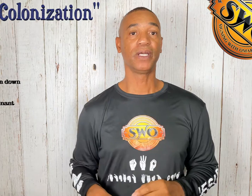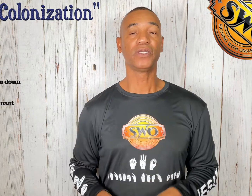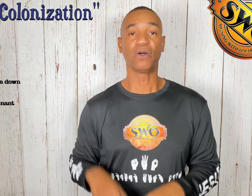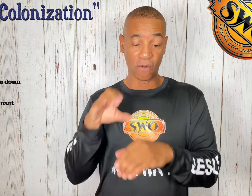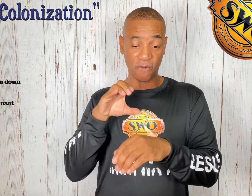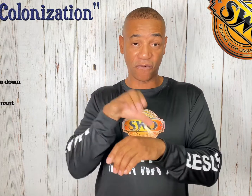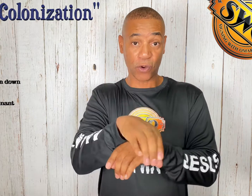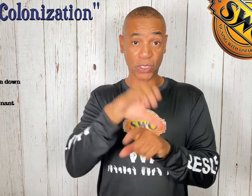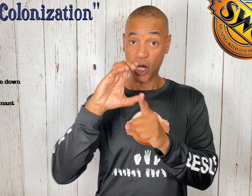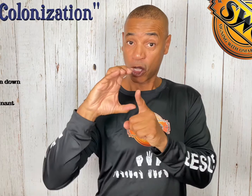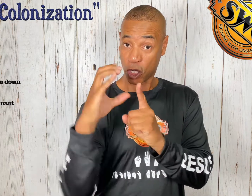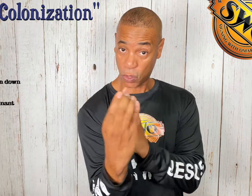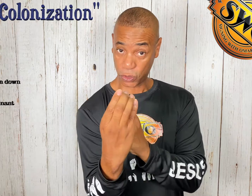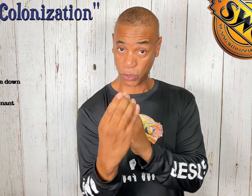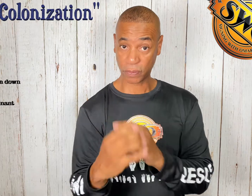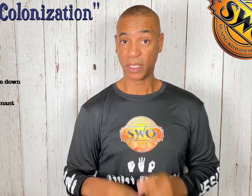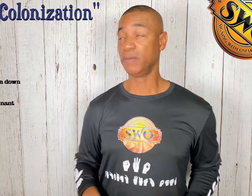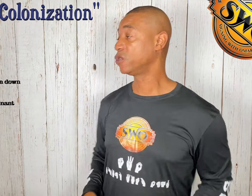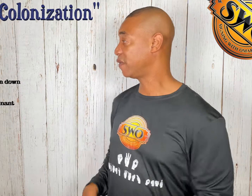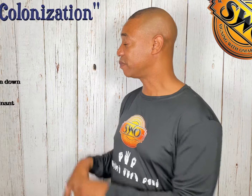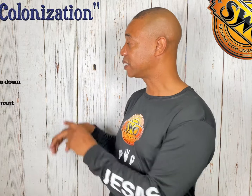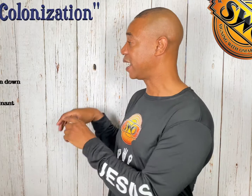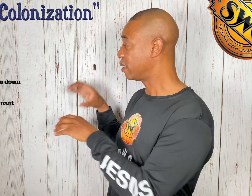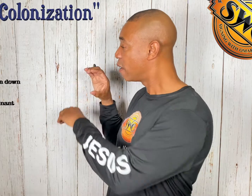So force culture. Let me show you that from the side.